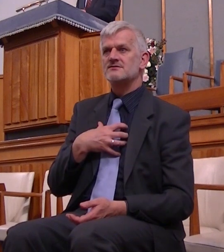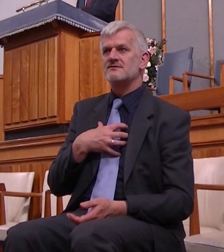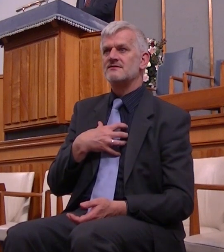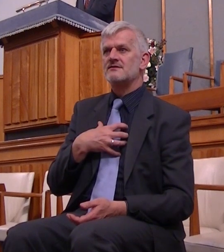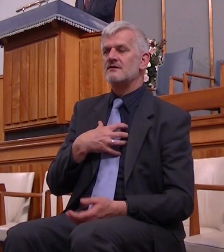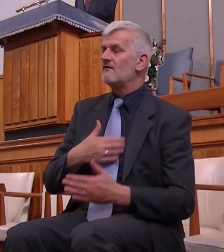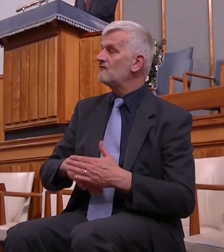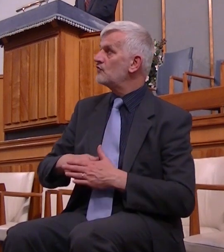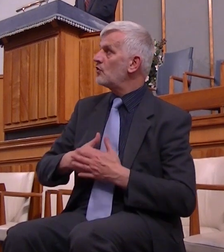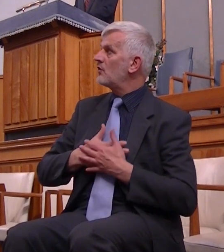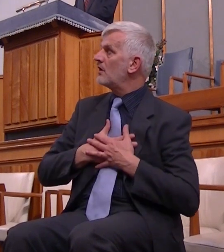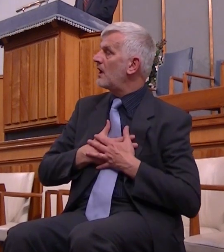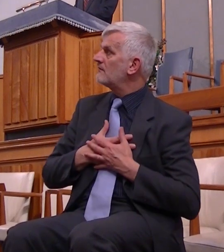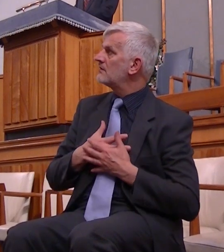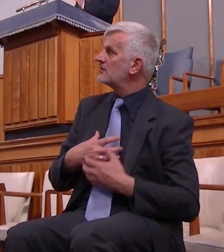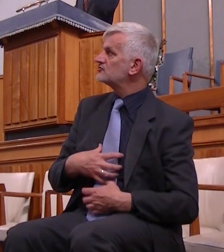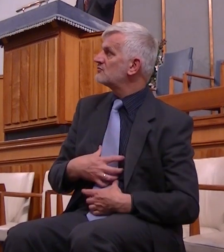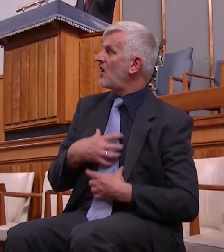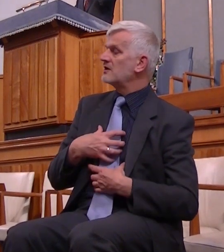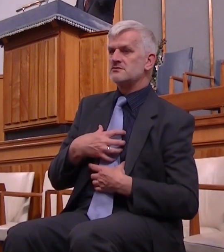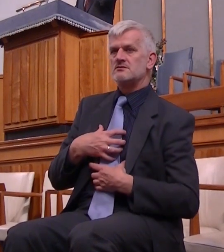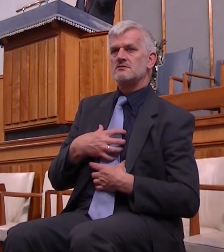him, if we come to him,